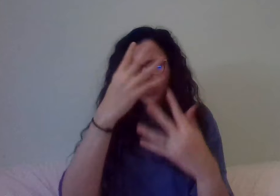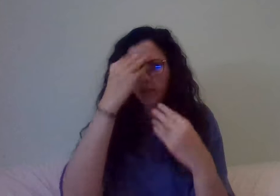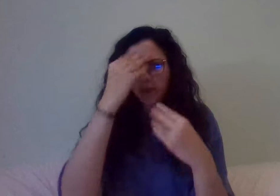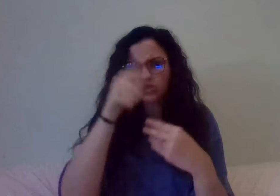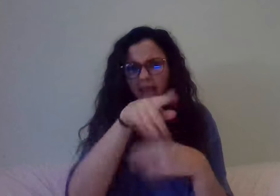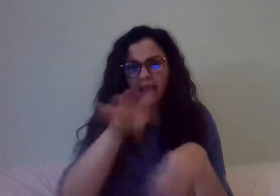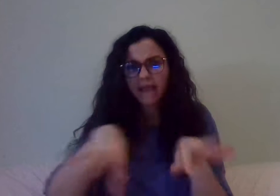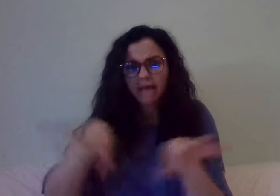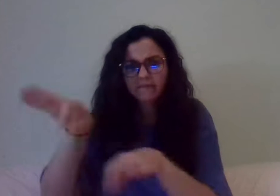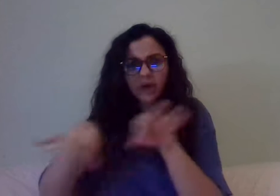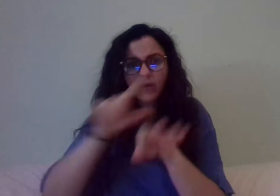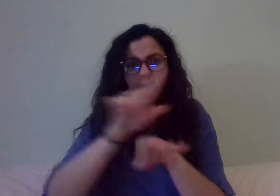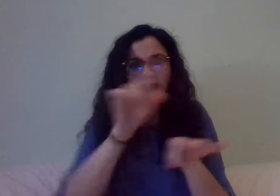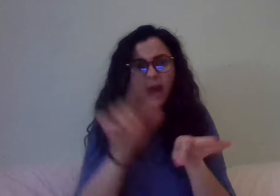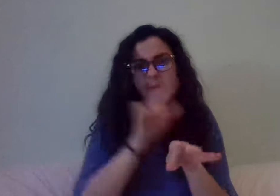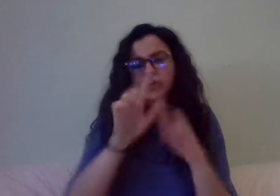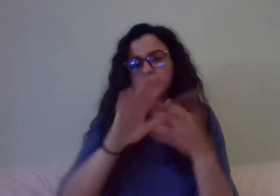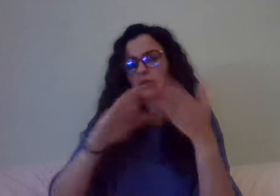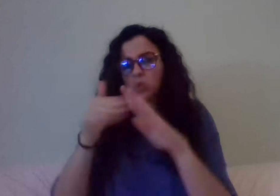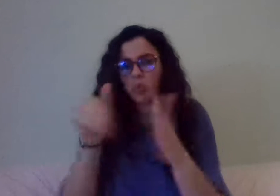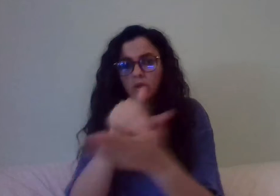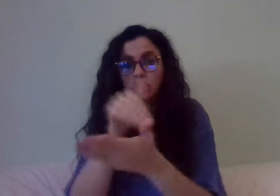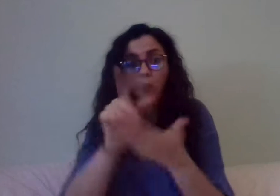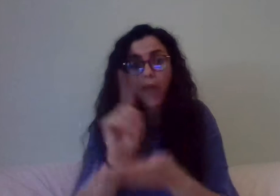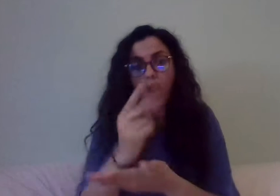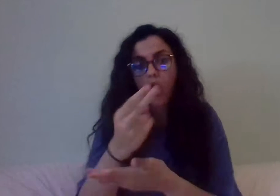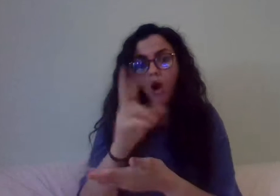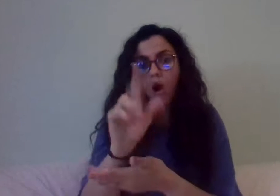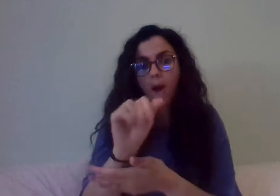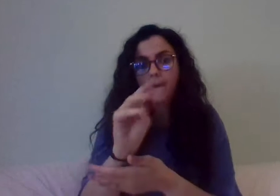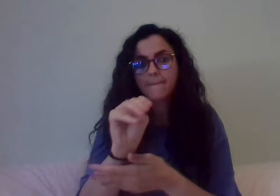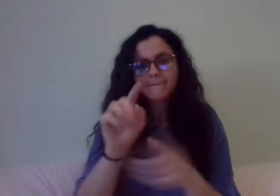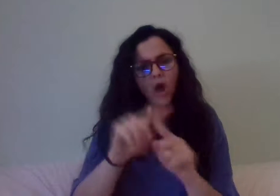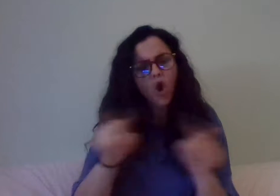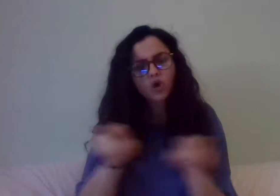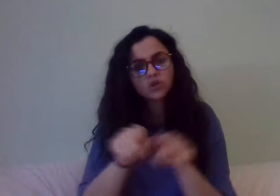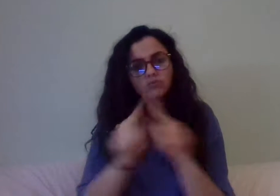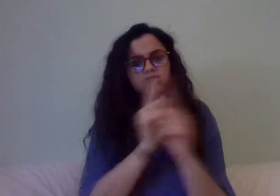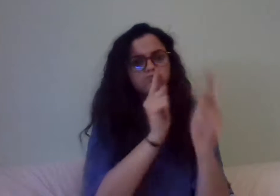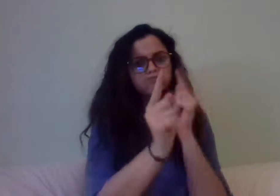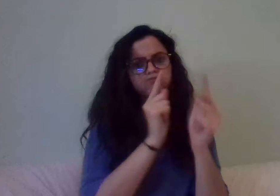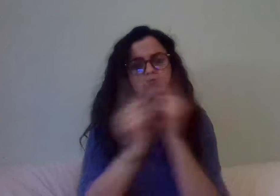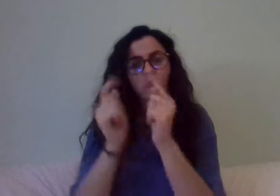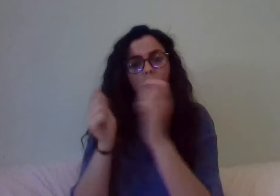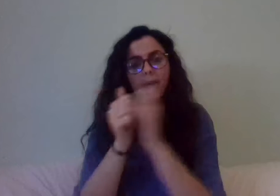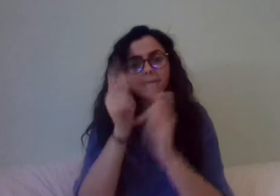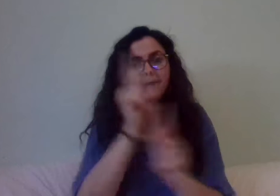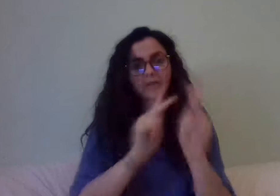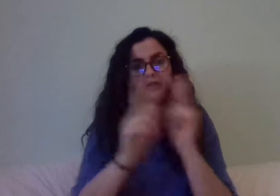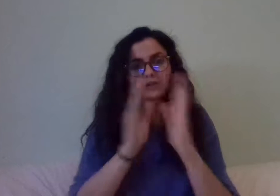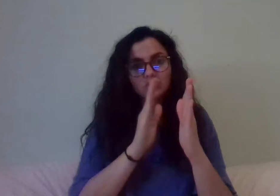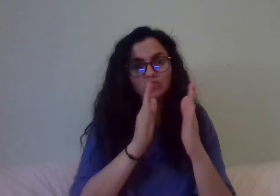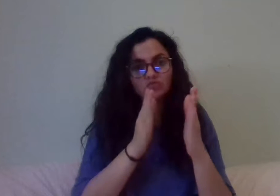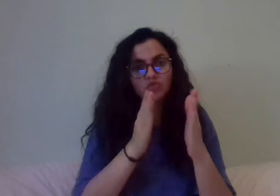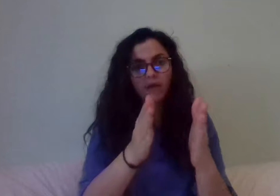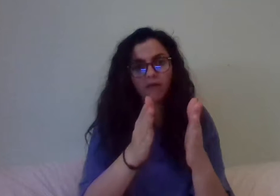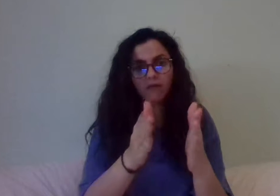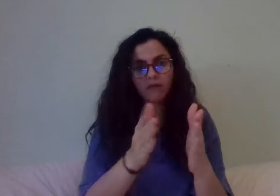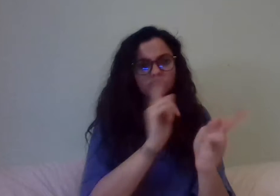centers in Harlem, but he's also listening to the people on the streets. He is talking to acquaintances, teachers, friends,